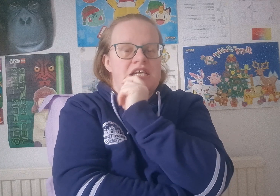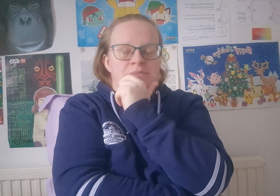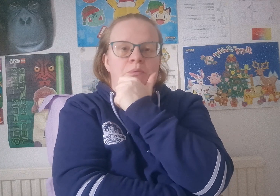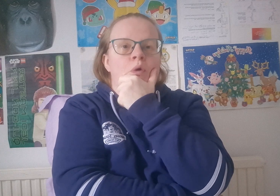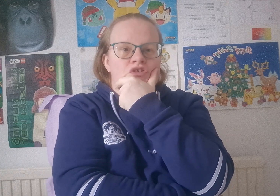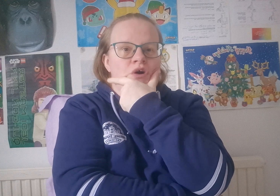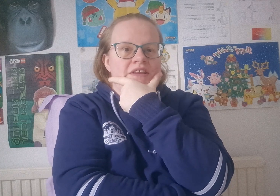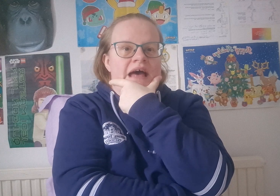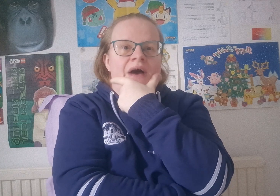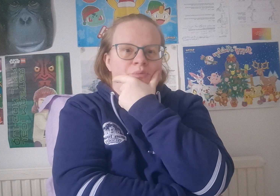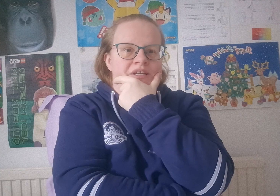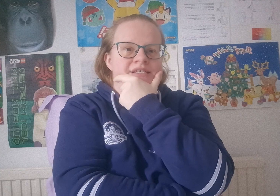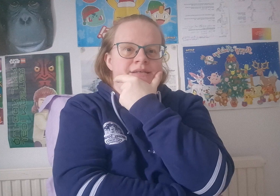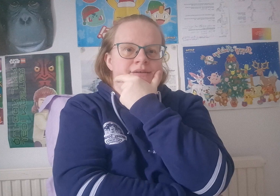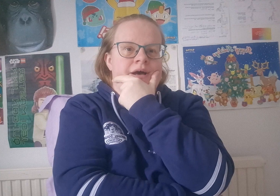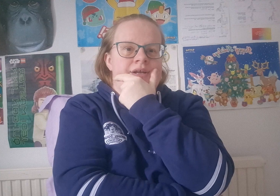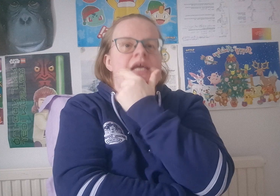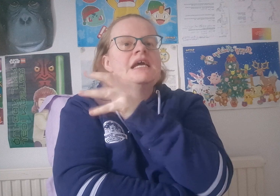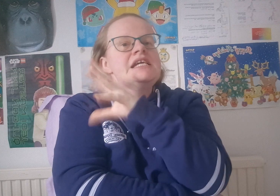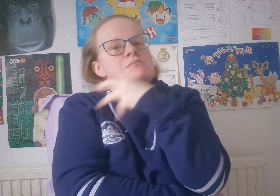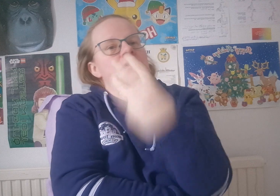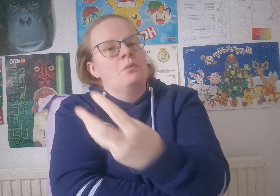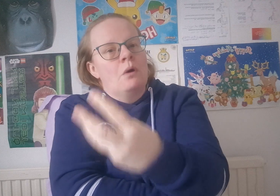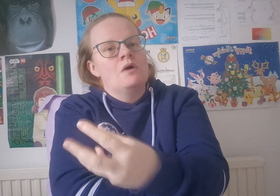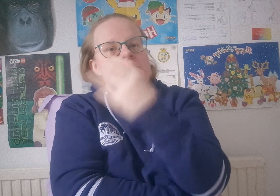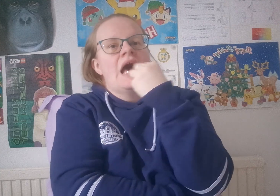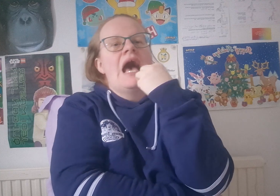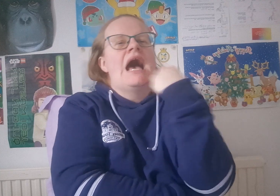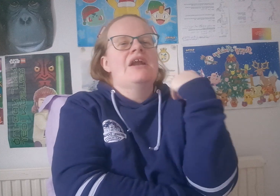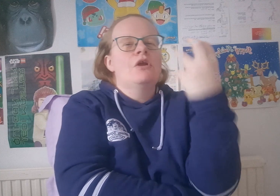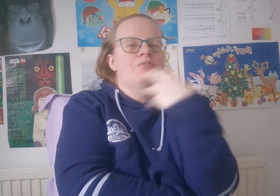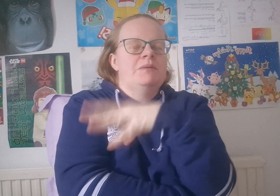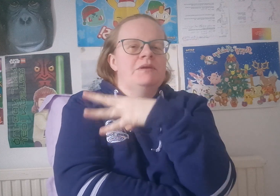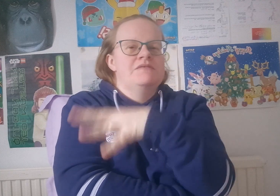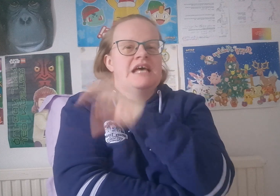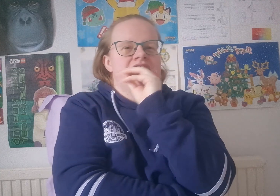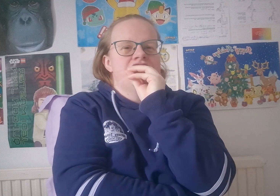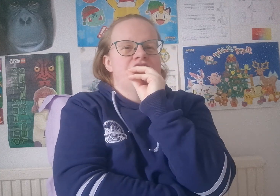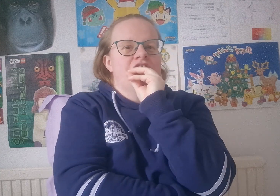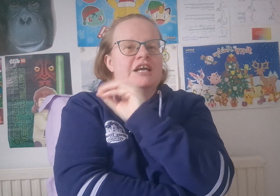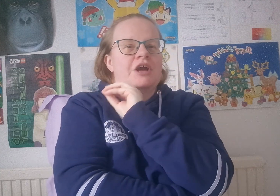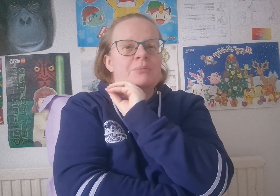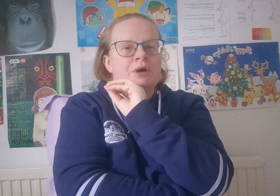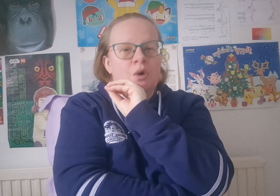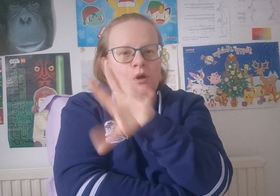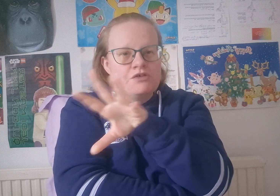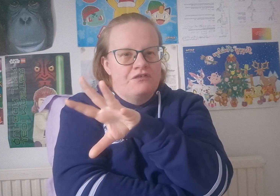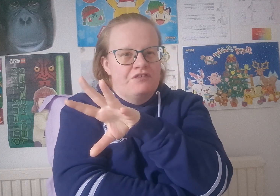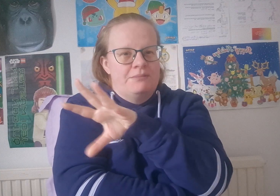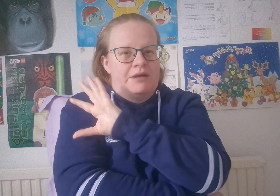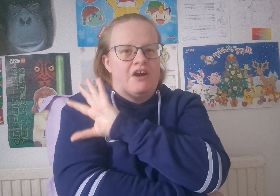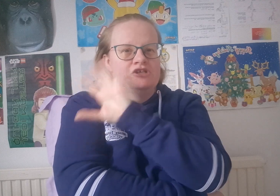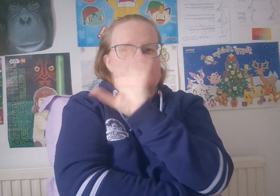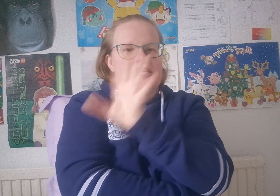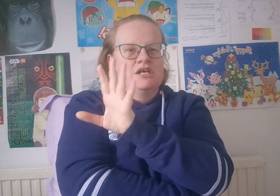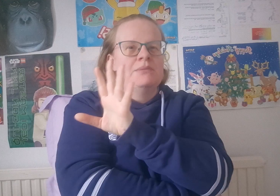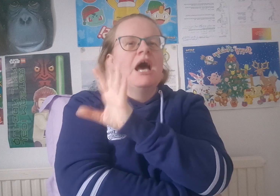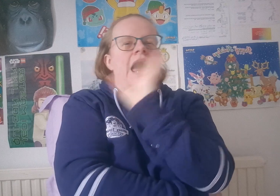Shakespeare was not in the house when his son died. His mother was, and a lot of people have said that her wonderful female character is set up, and